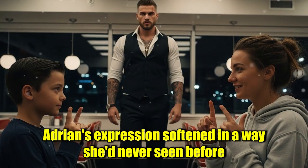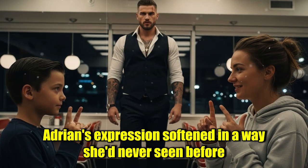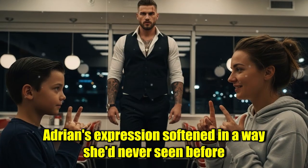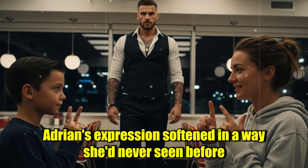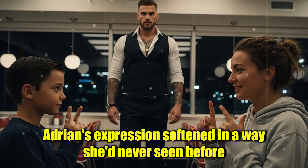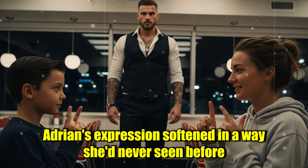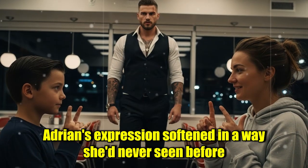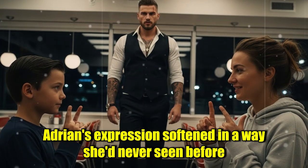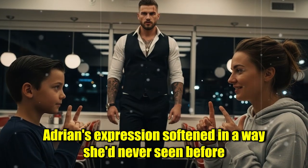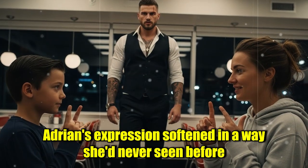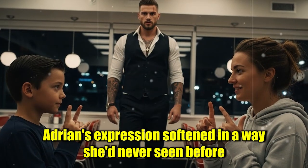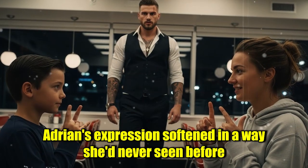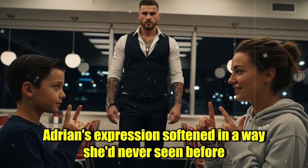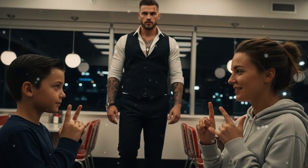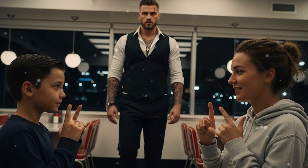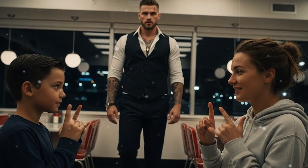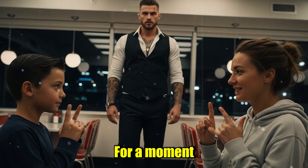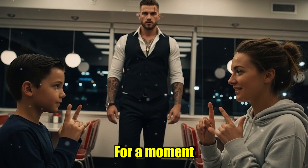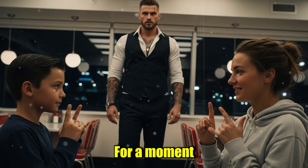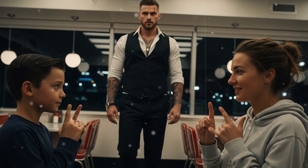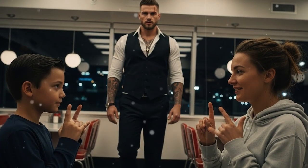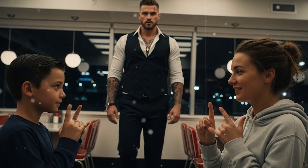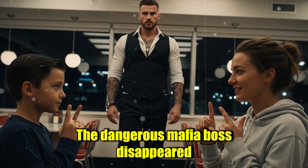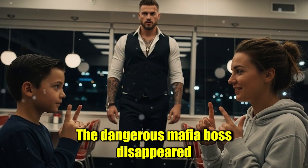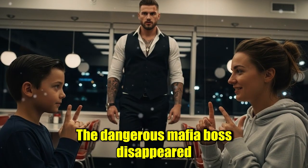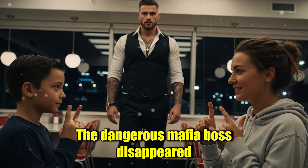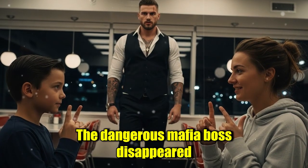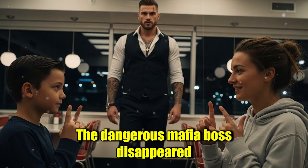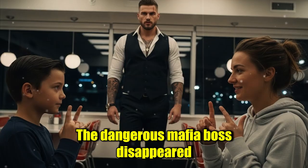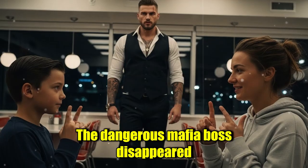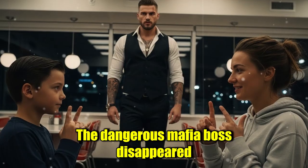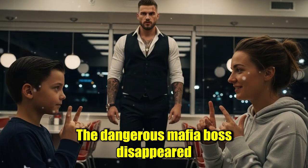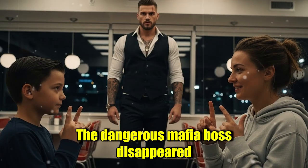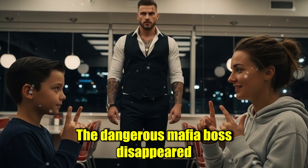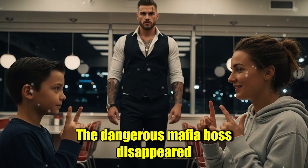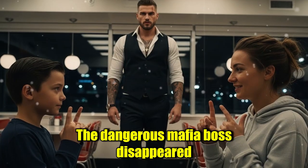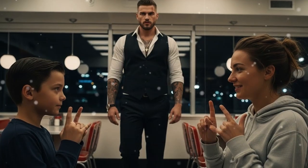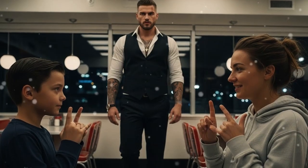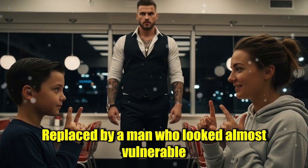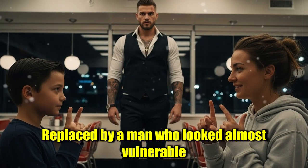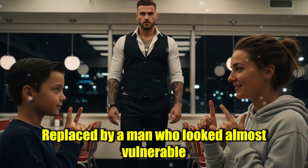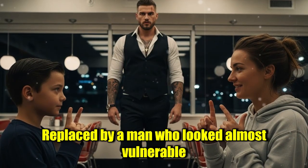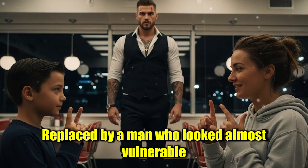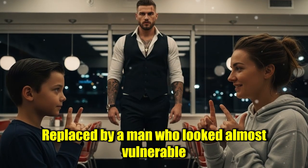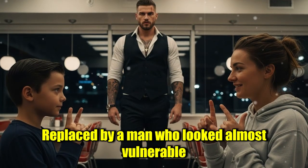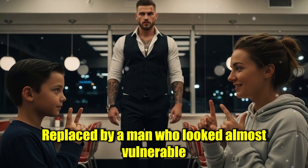in a way she'd never seen before. For a moment, the dangerous Mafia boss disappeared, replaced by a man who